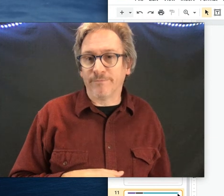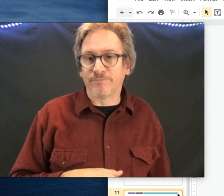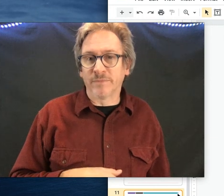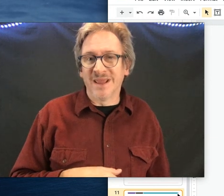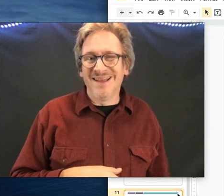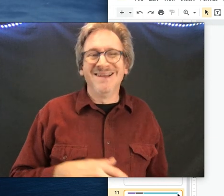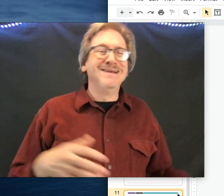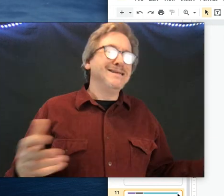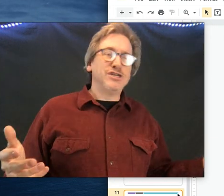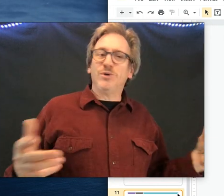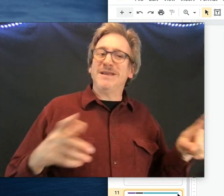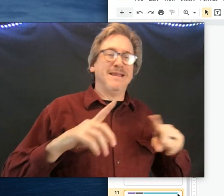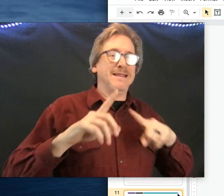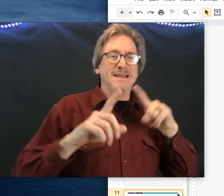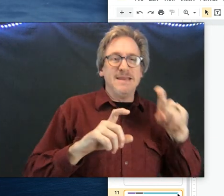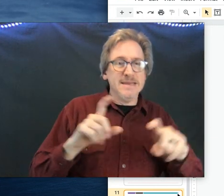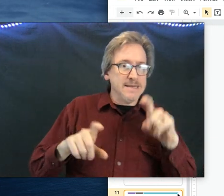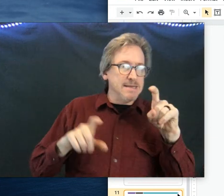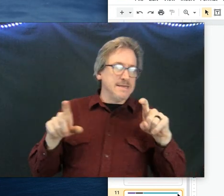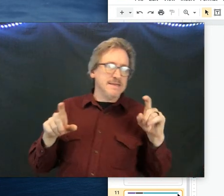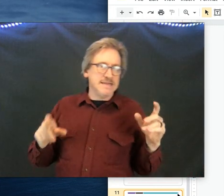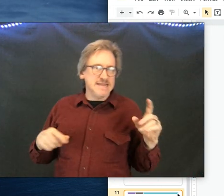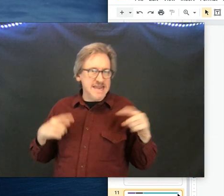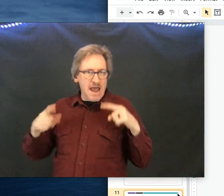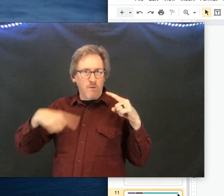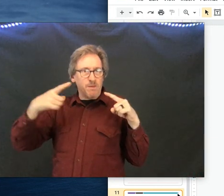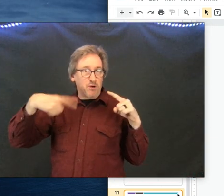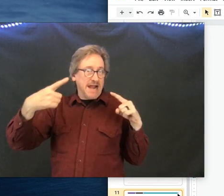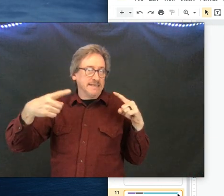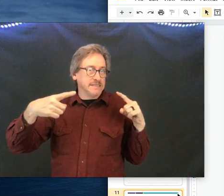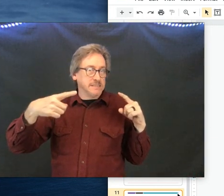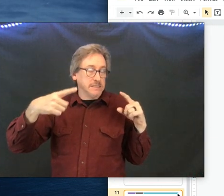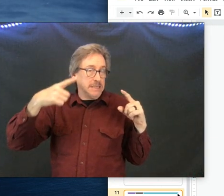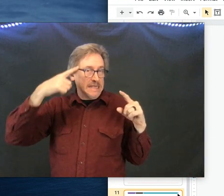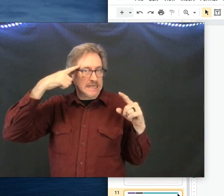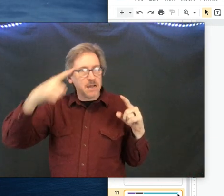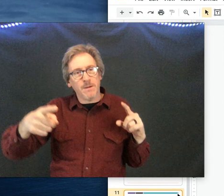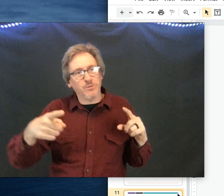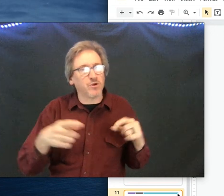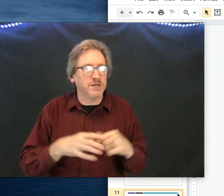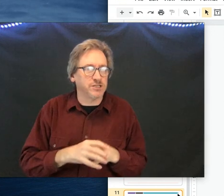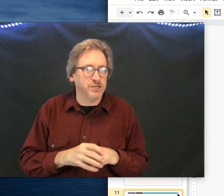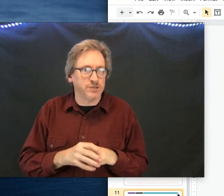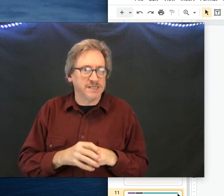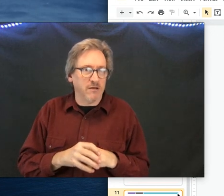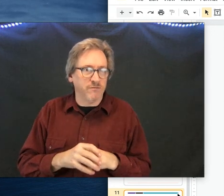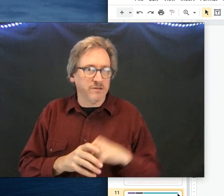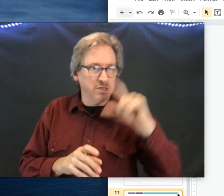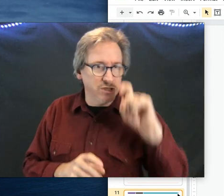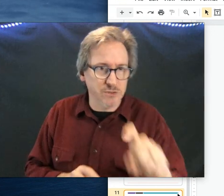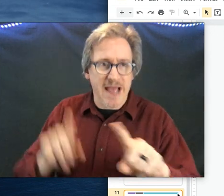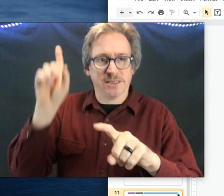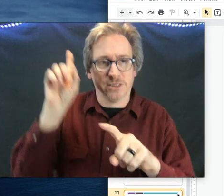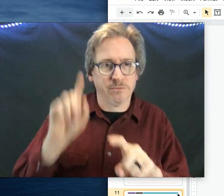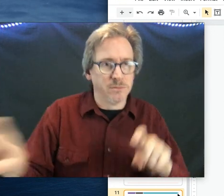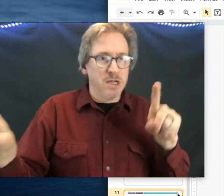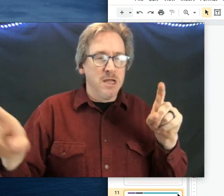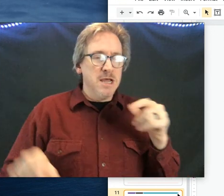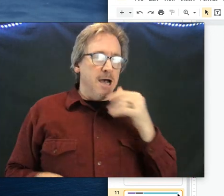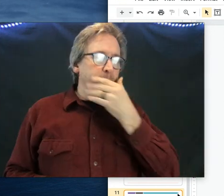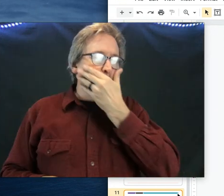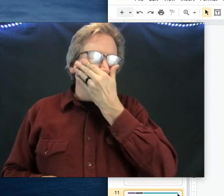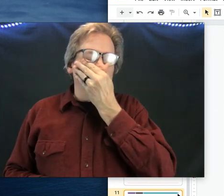Okay. So now the practice is to come up with questions yourself to ask.